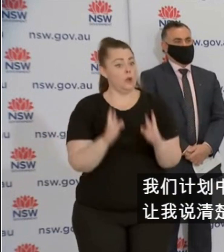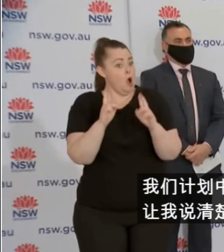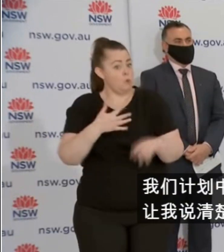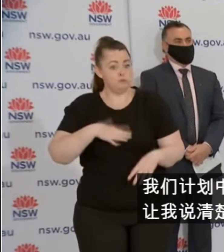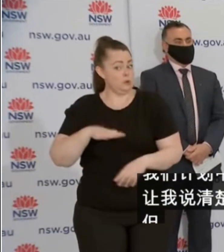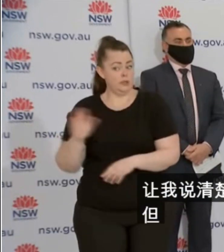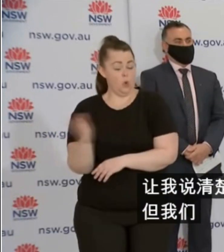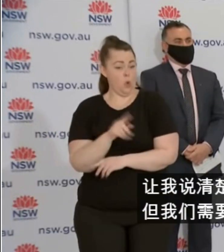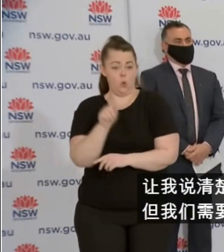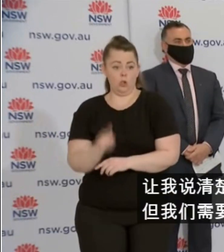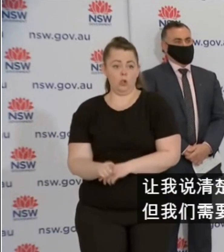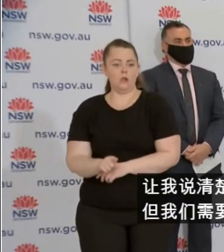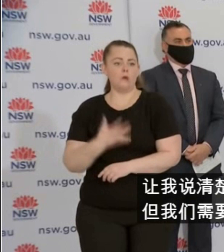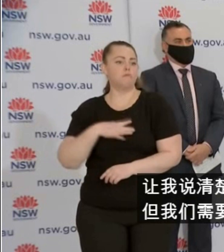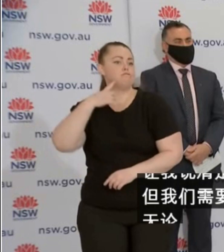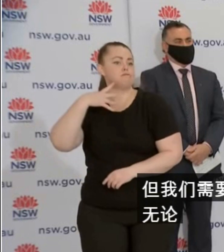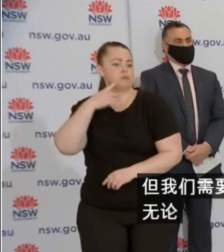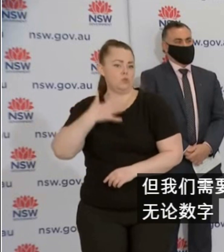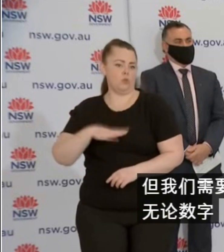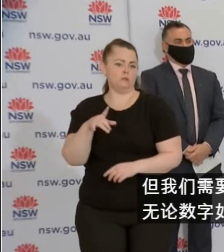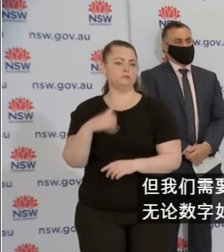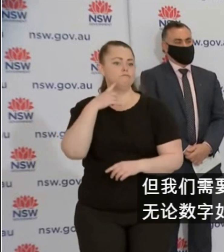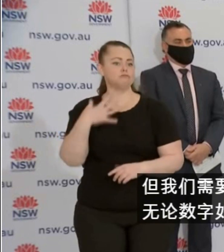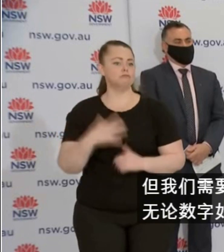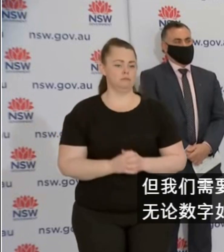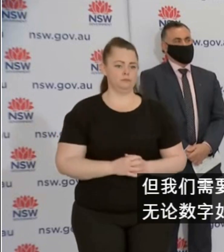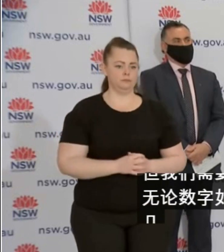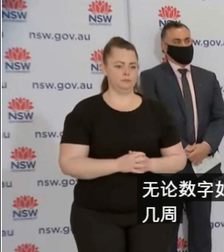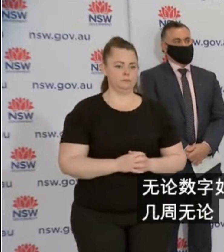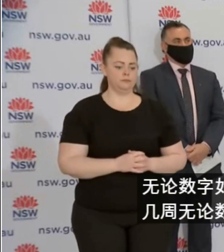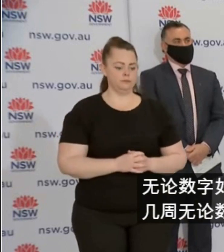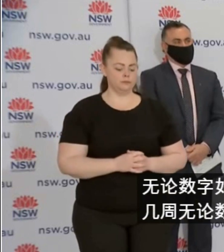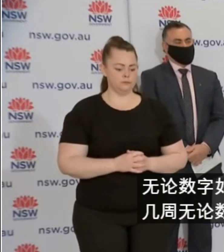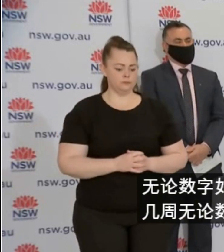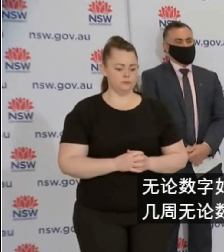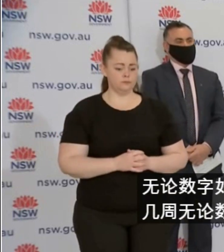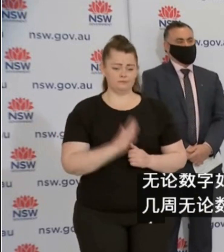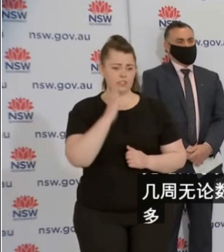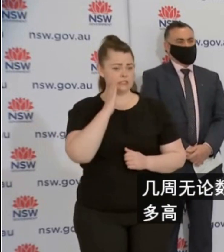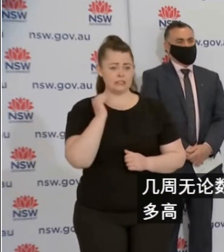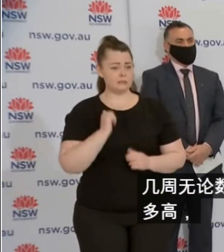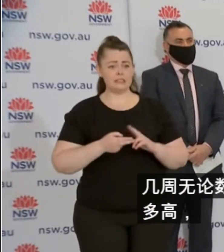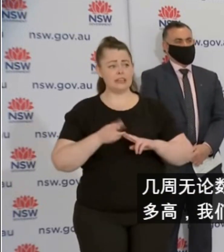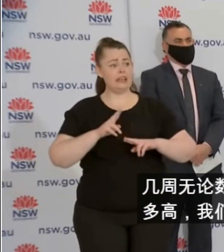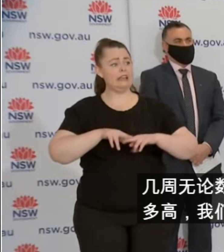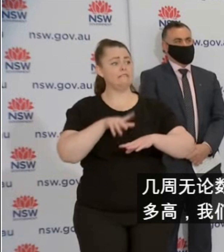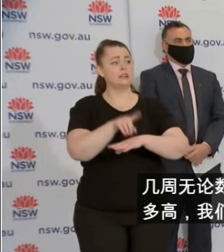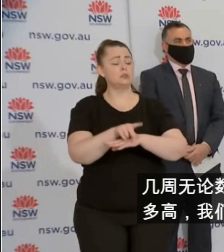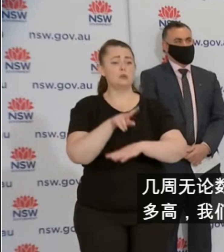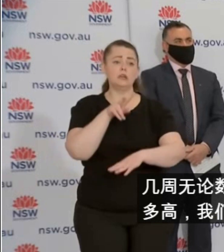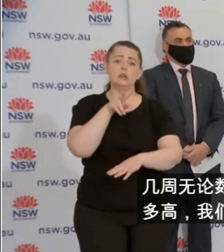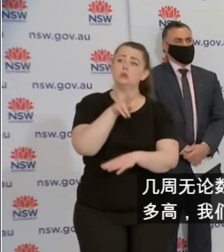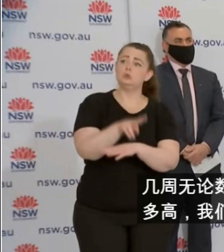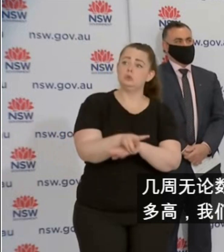clear. But we need people to know that no matter what the numbers do in the next few weeks, no matter how scary or how high the numbers seem, that